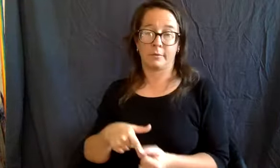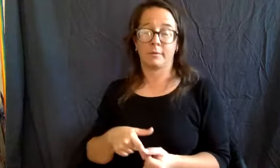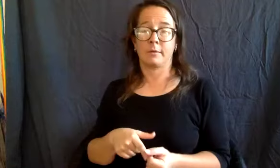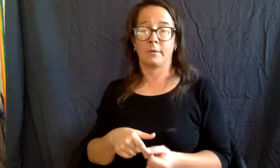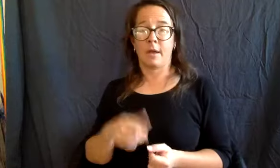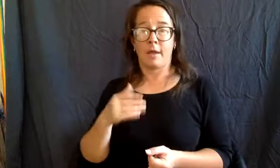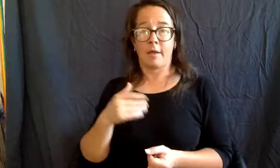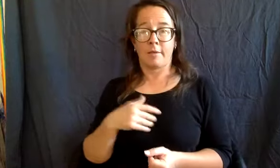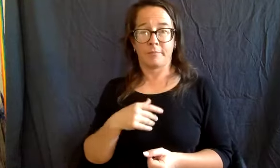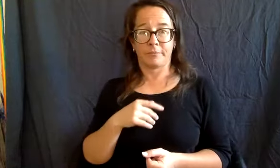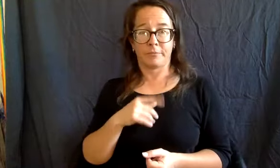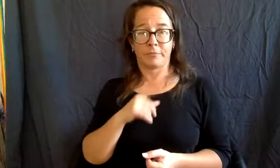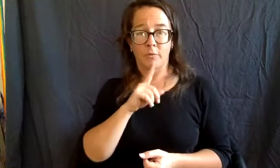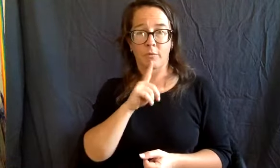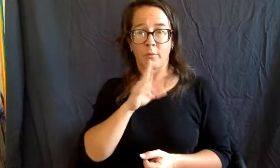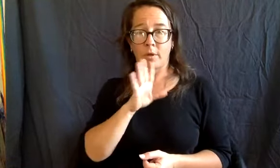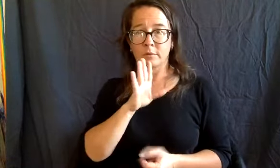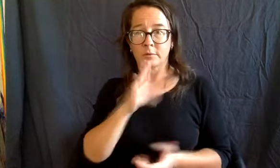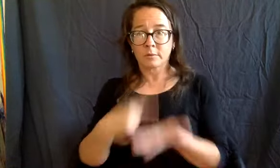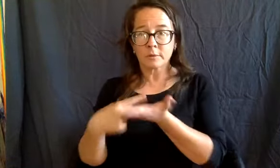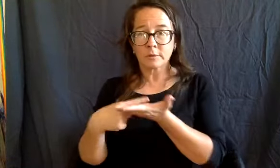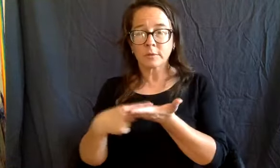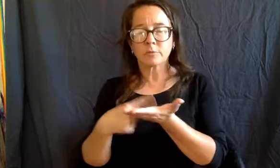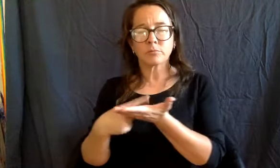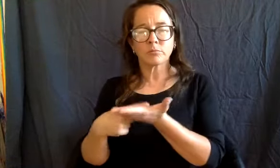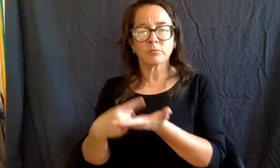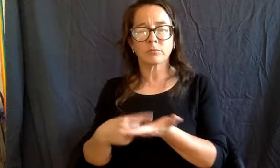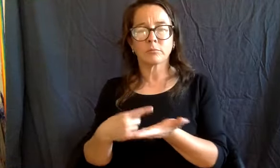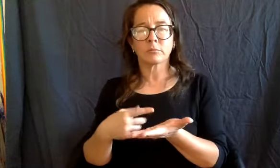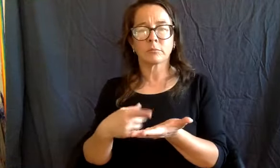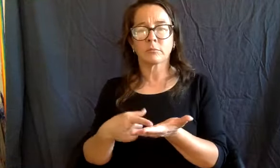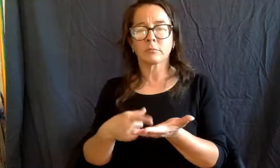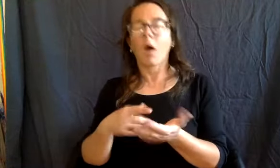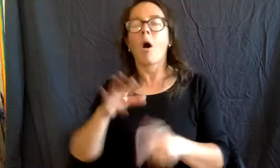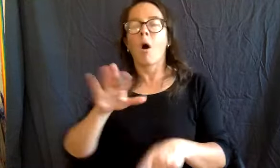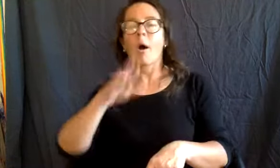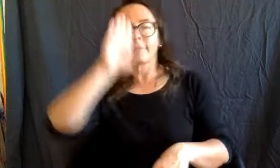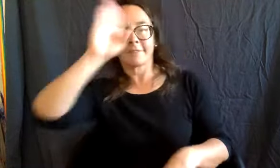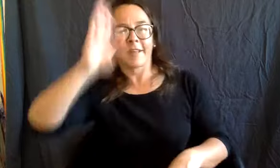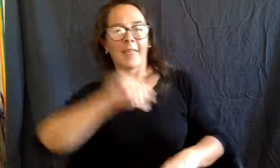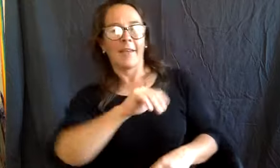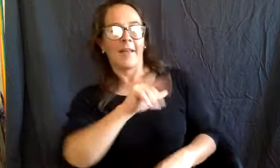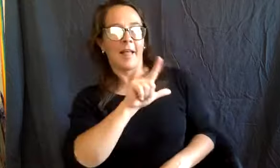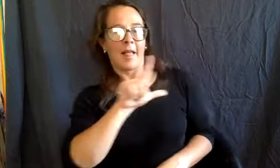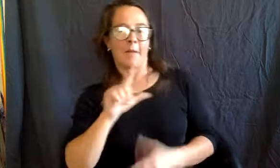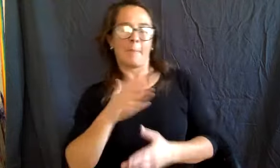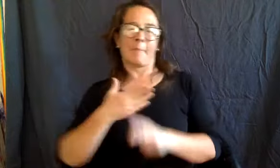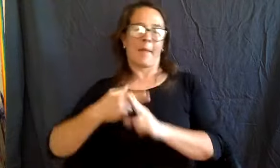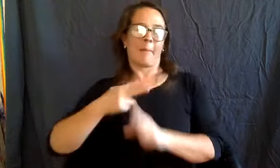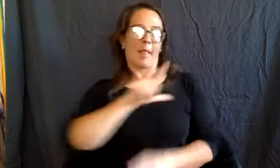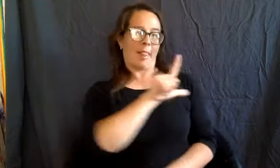any intention of hurting my parents with anything I was doing. It just never came into my mind at all. It wasn't until I got sober and we sat down and